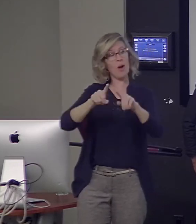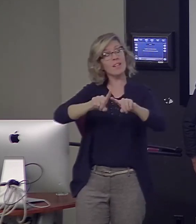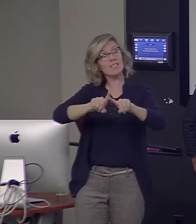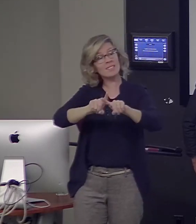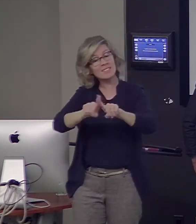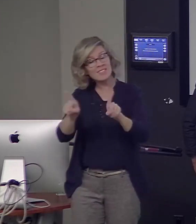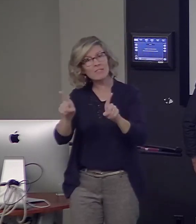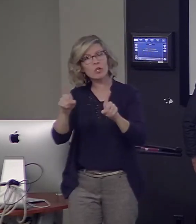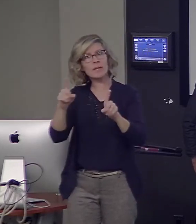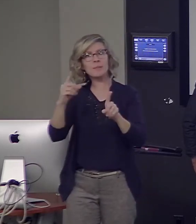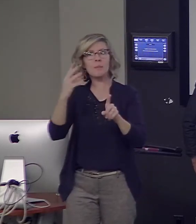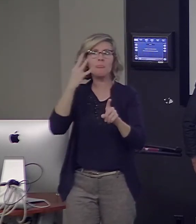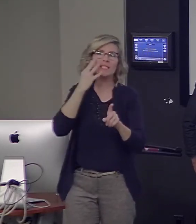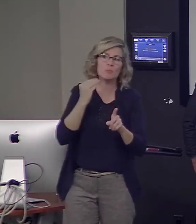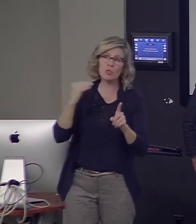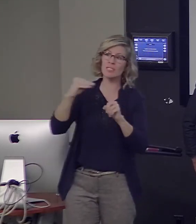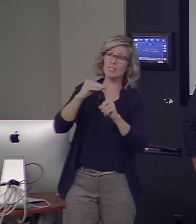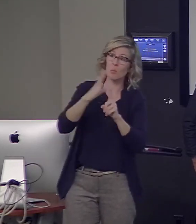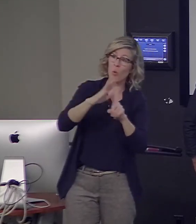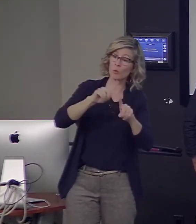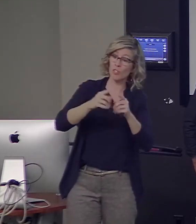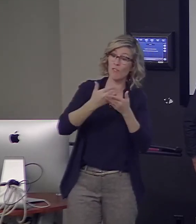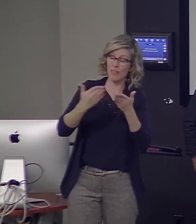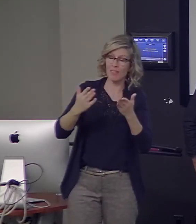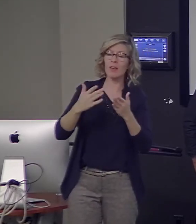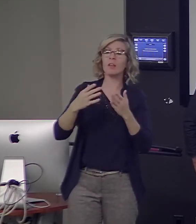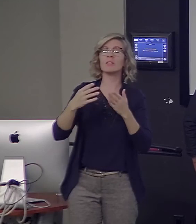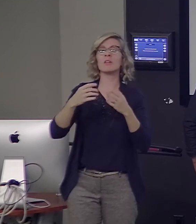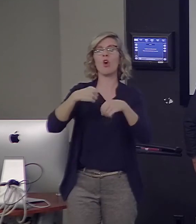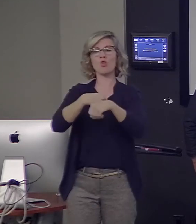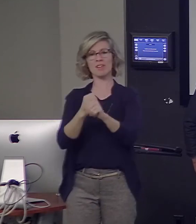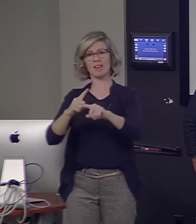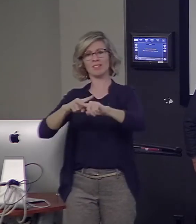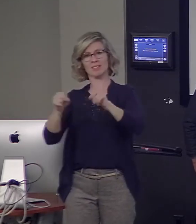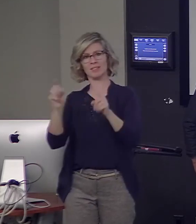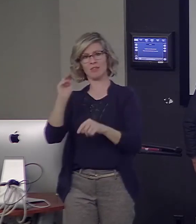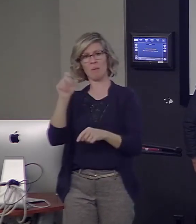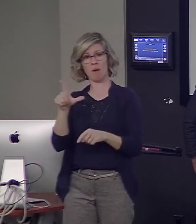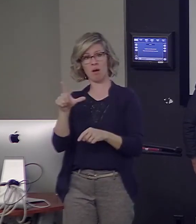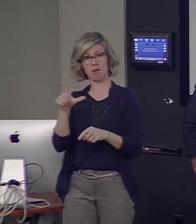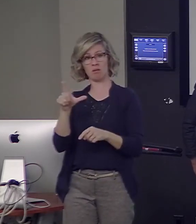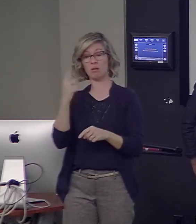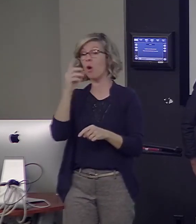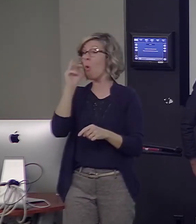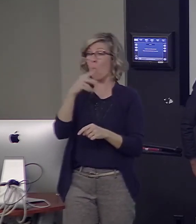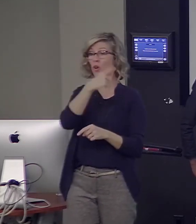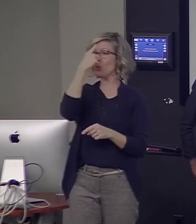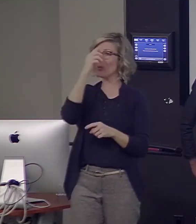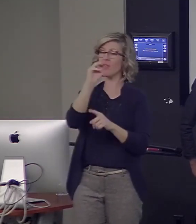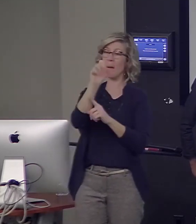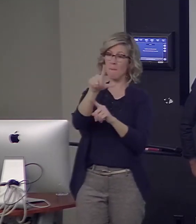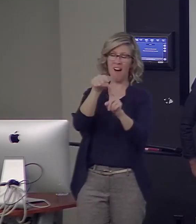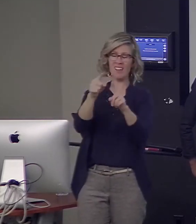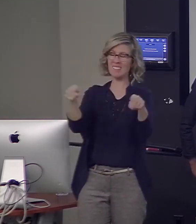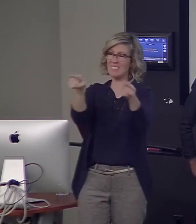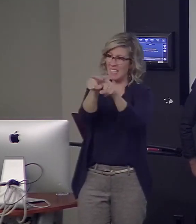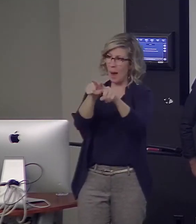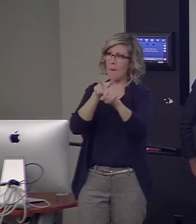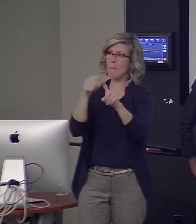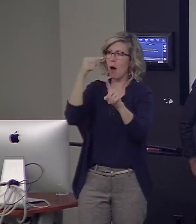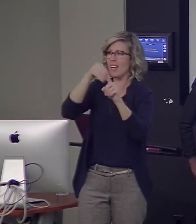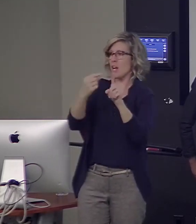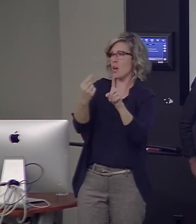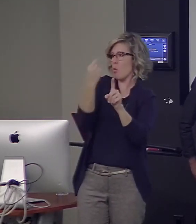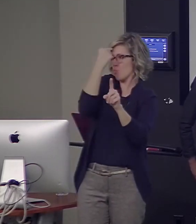different exposures will lead to different models? Or do you think the models are the same, but they're just expressed differently in the